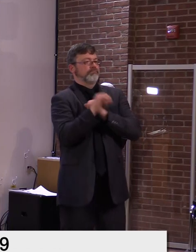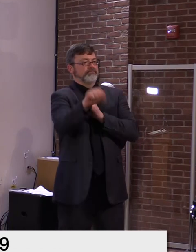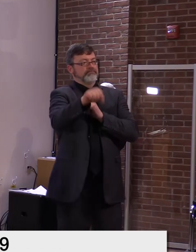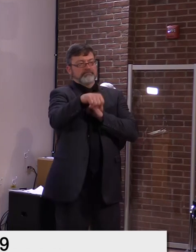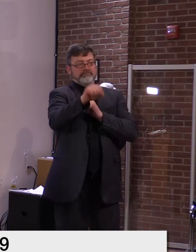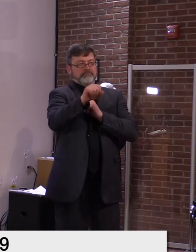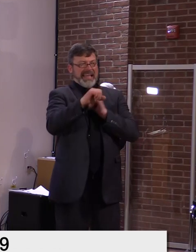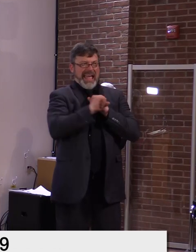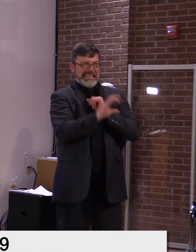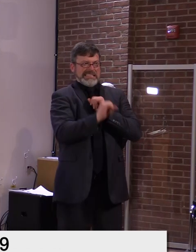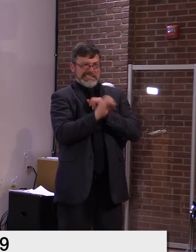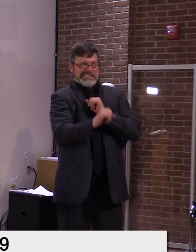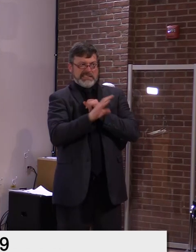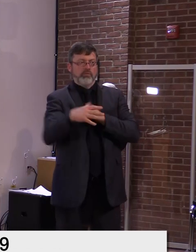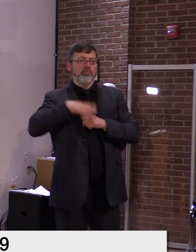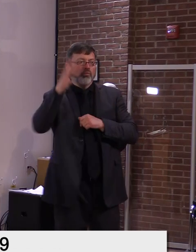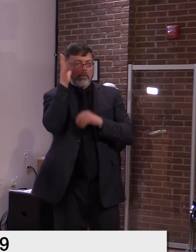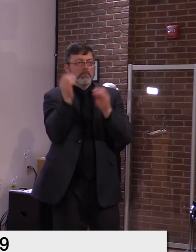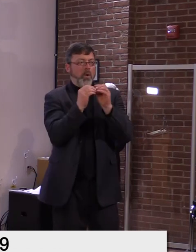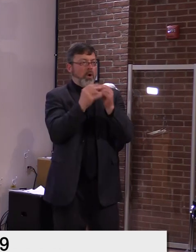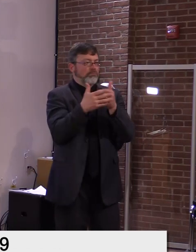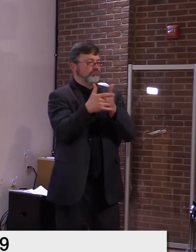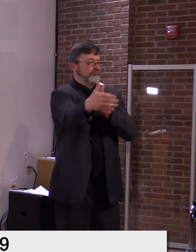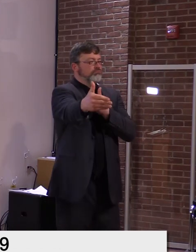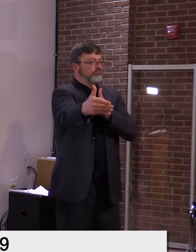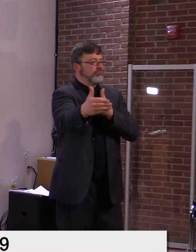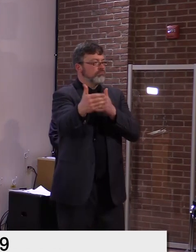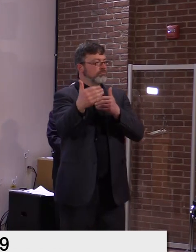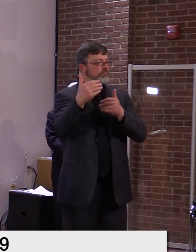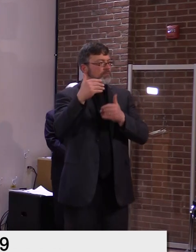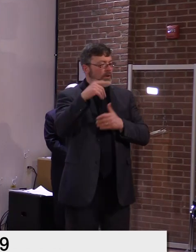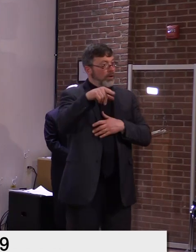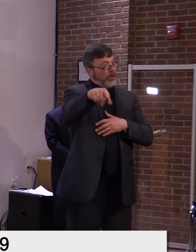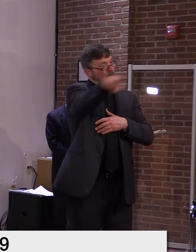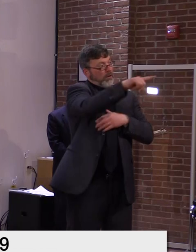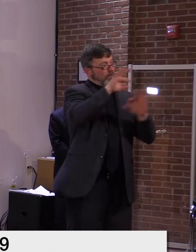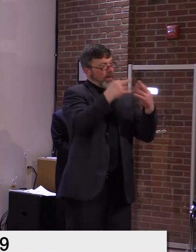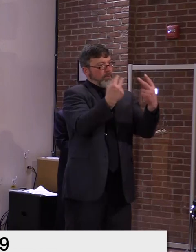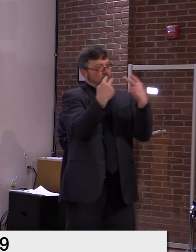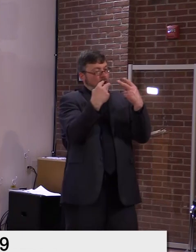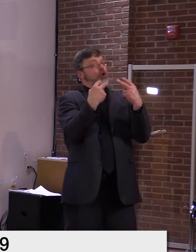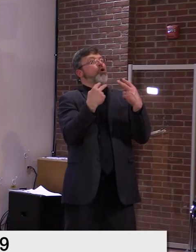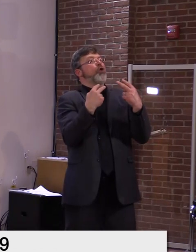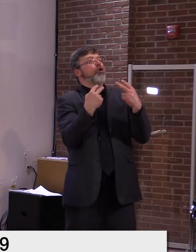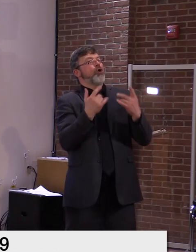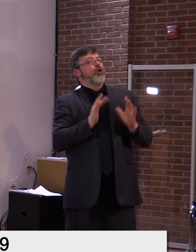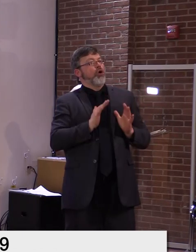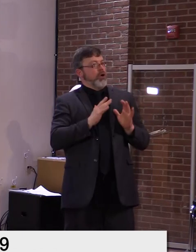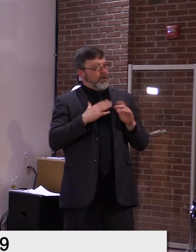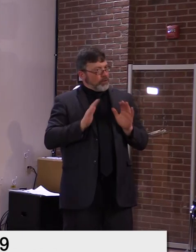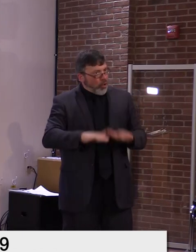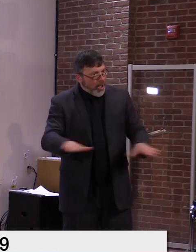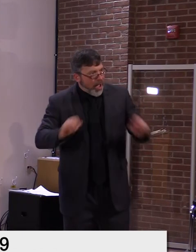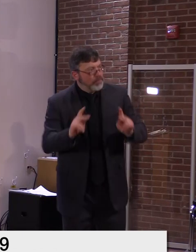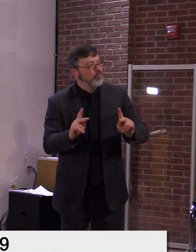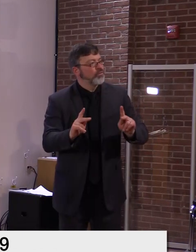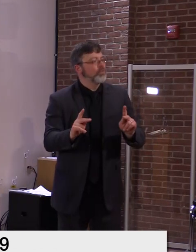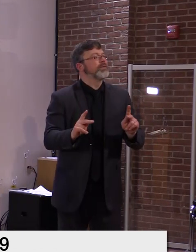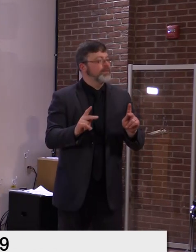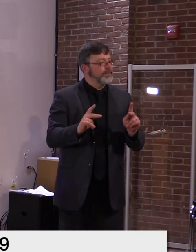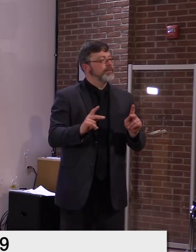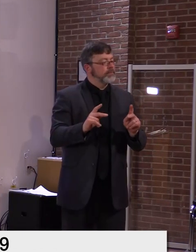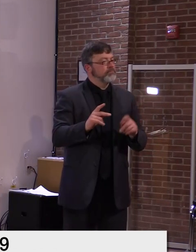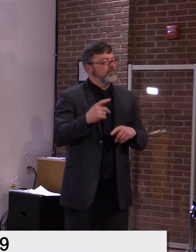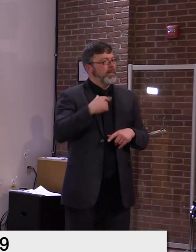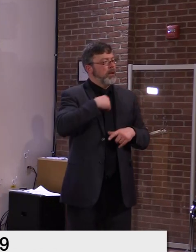campaign out there so that families know a lot more about these opportunities. I think it's important to point out three important facts. So some